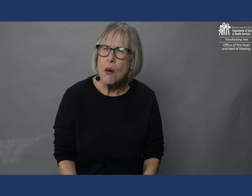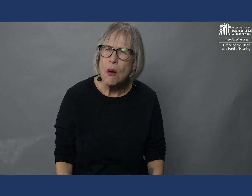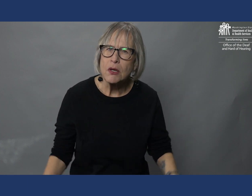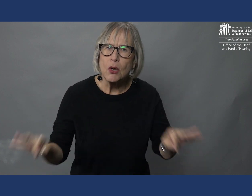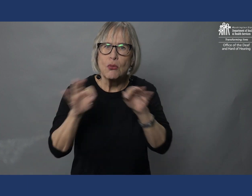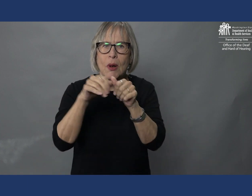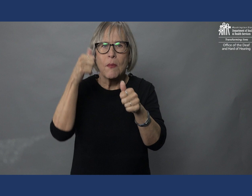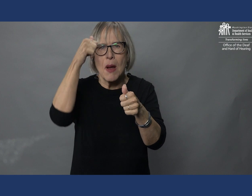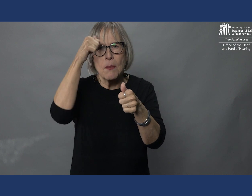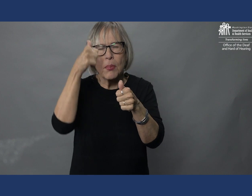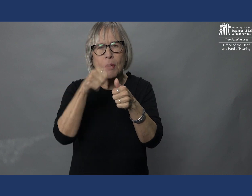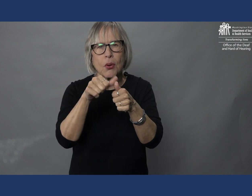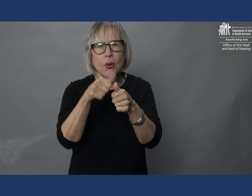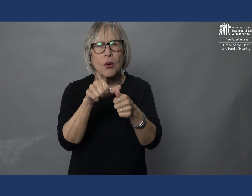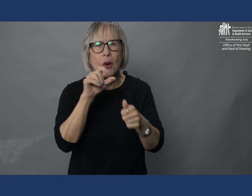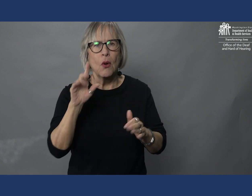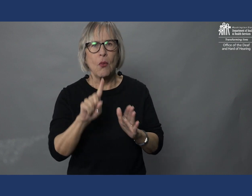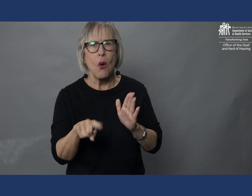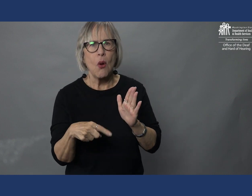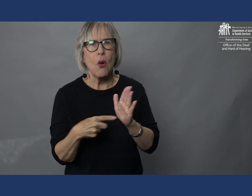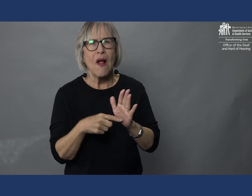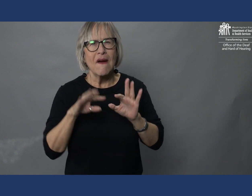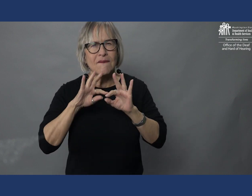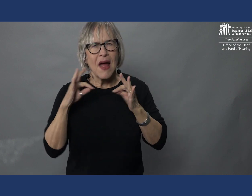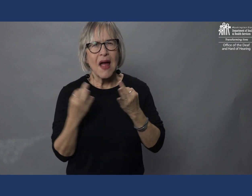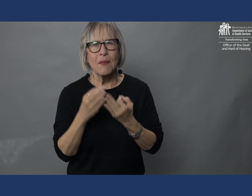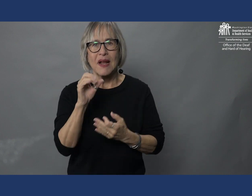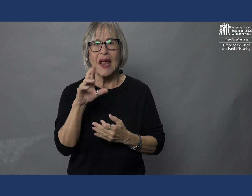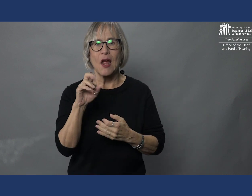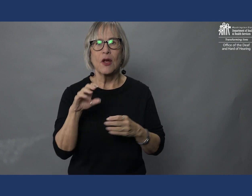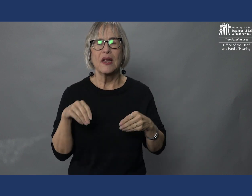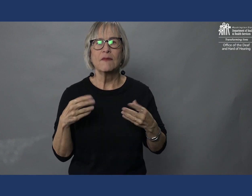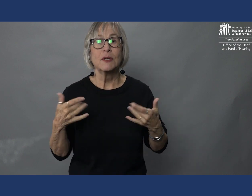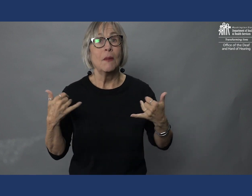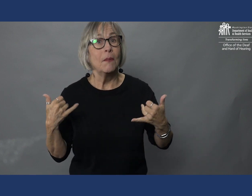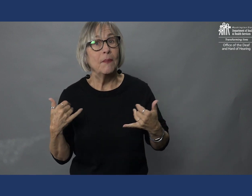it is essential to remember the vital role that family caregivers play in our communities.